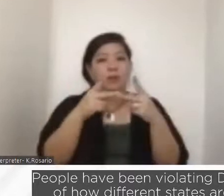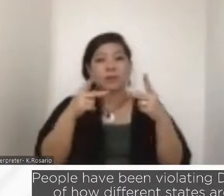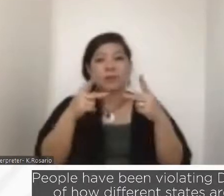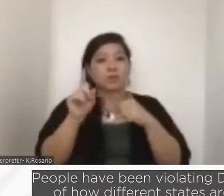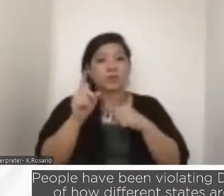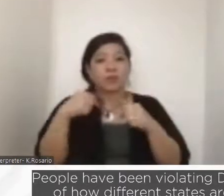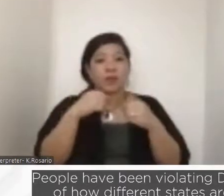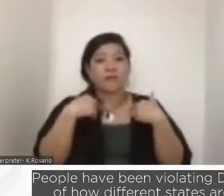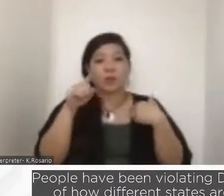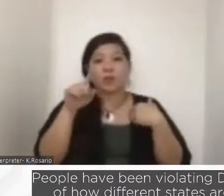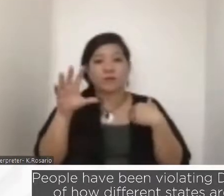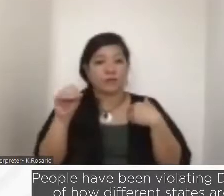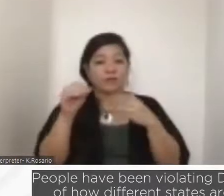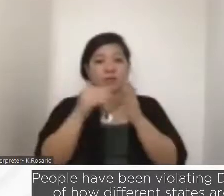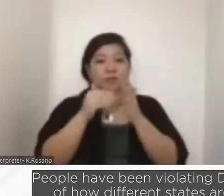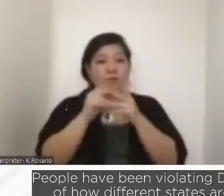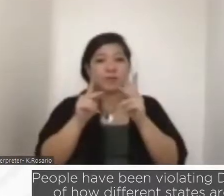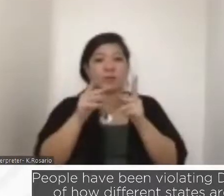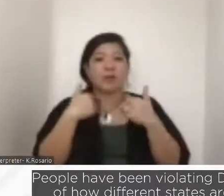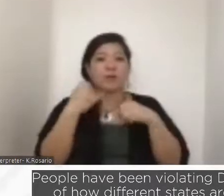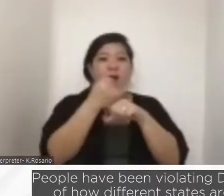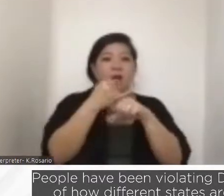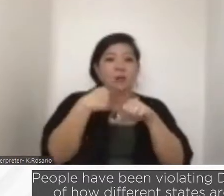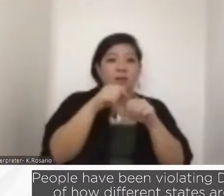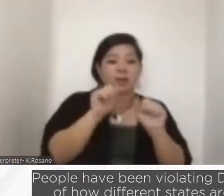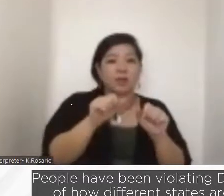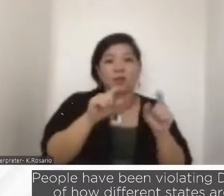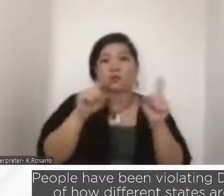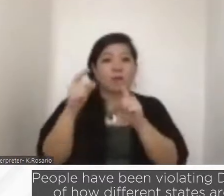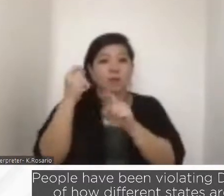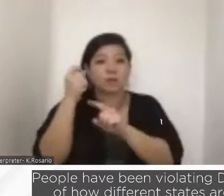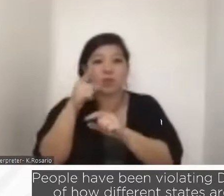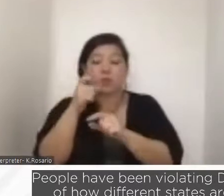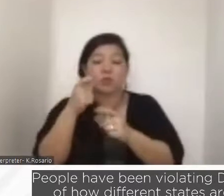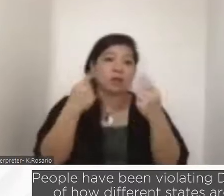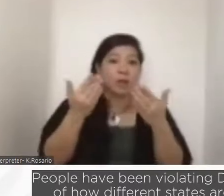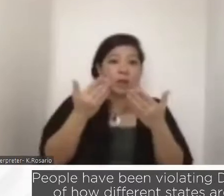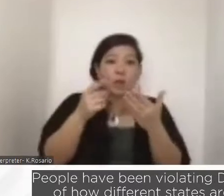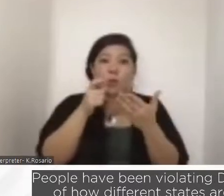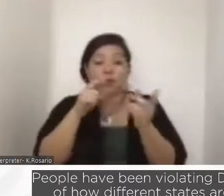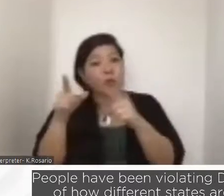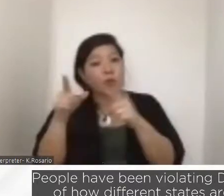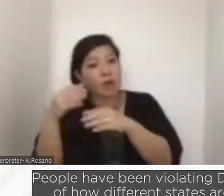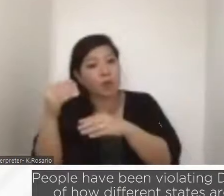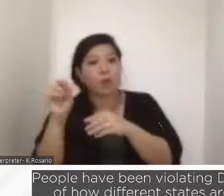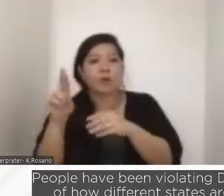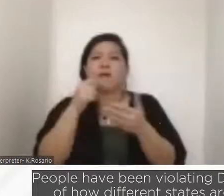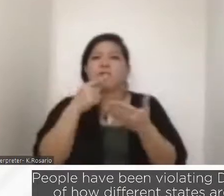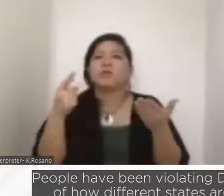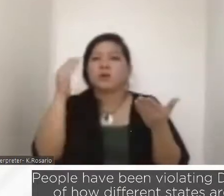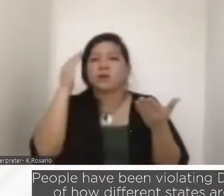had 150,000 people and we had an island where we could understand who's coming in and who's going out, and where everybody